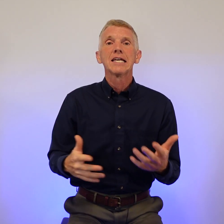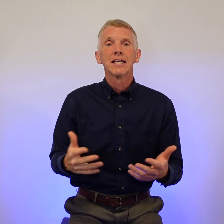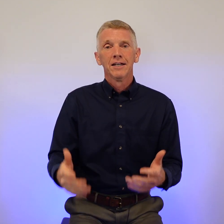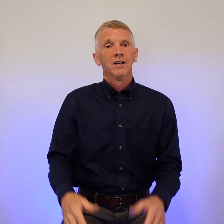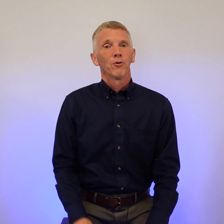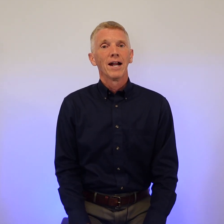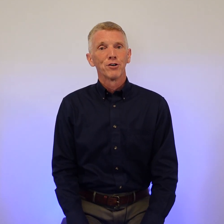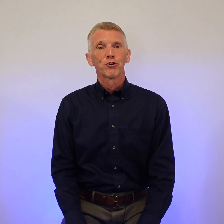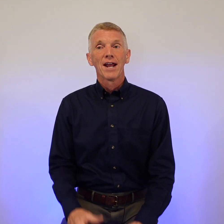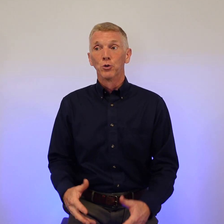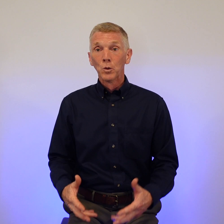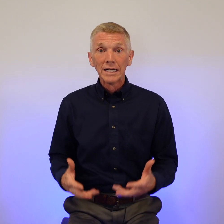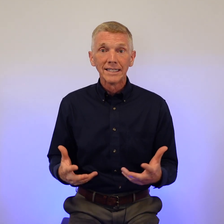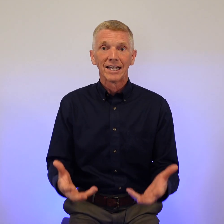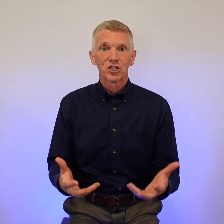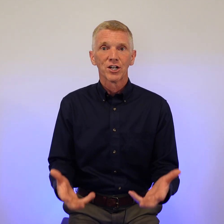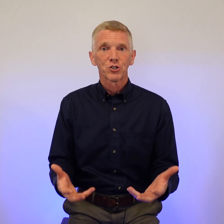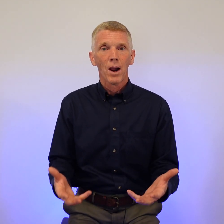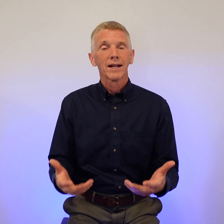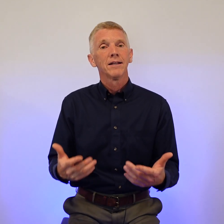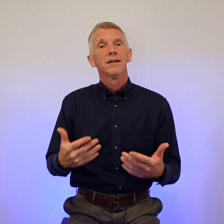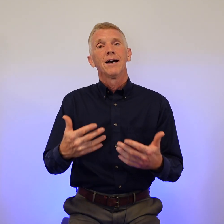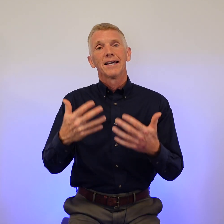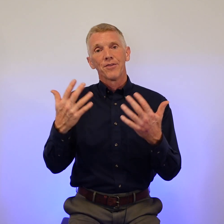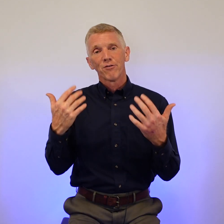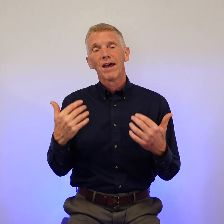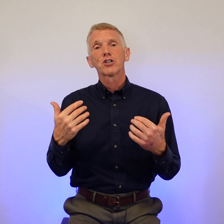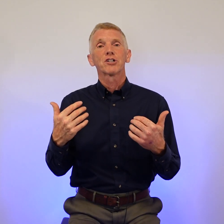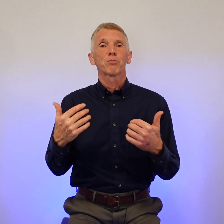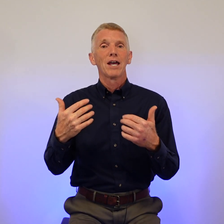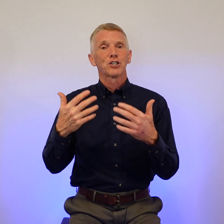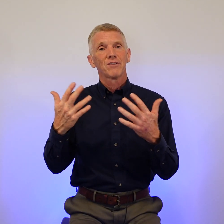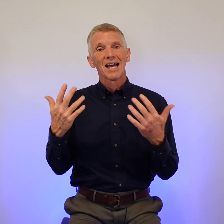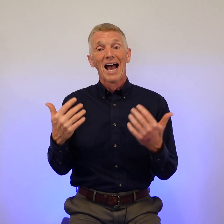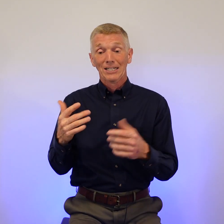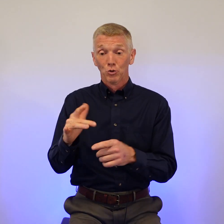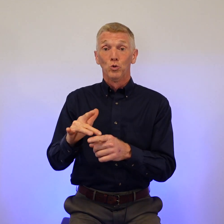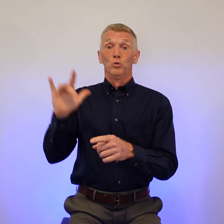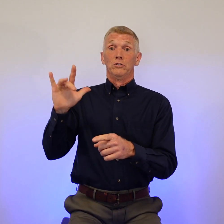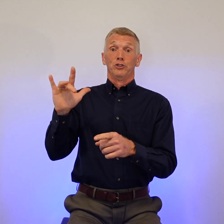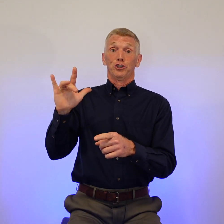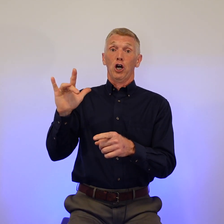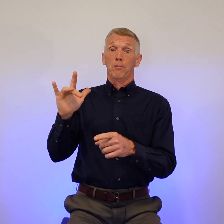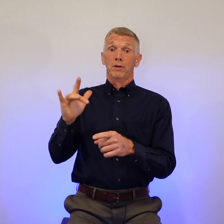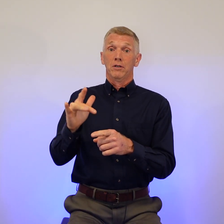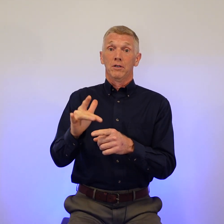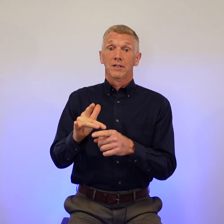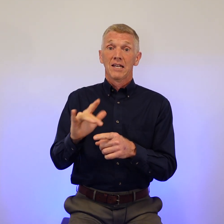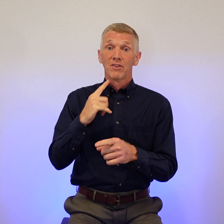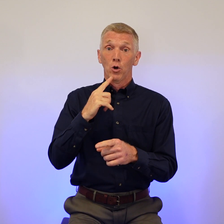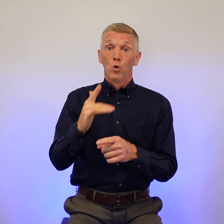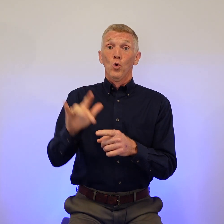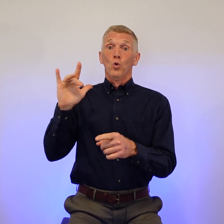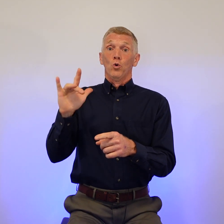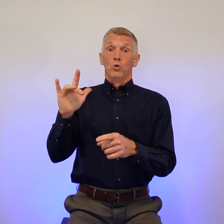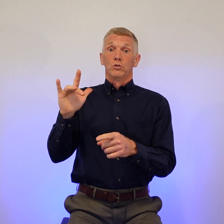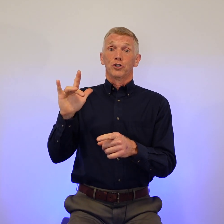see, right, if you're trying to really accentuate it, again, the facial expression, the eyes, ooh, sharp, even the